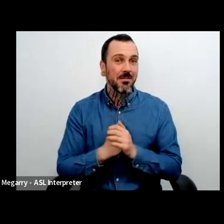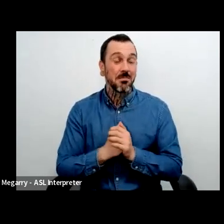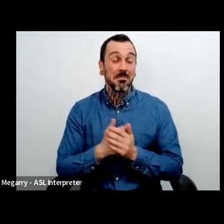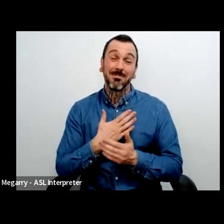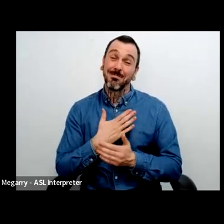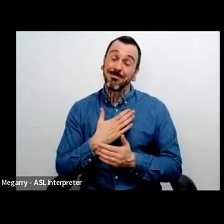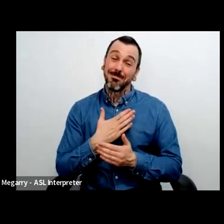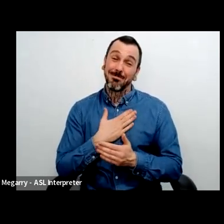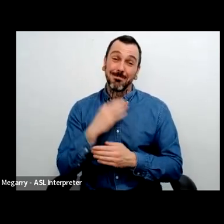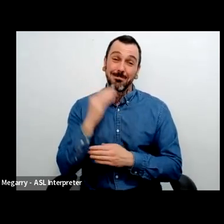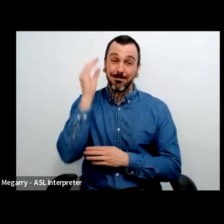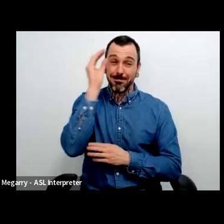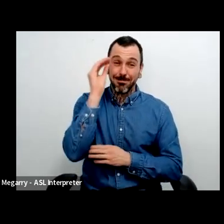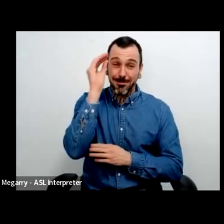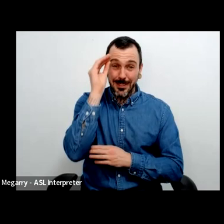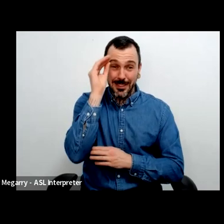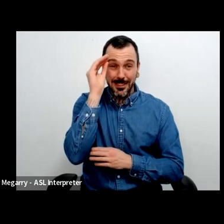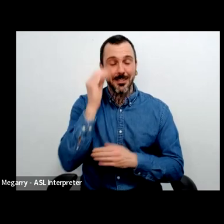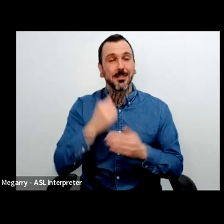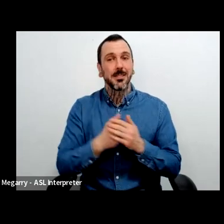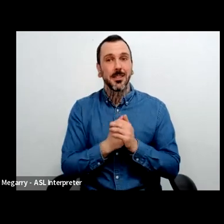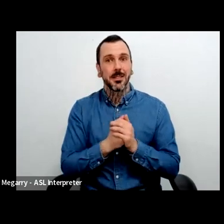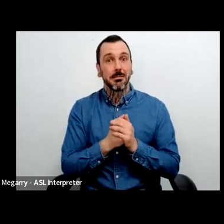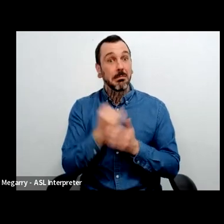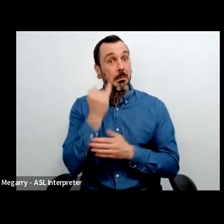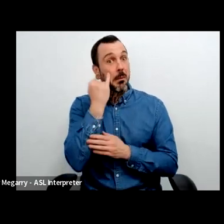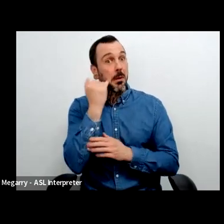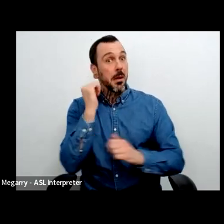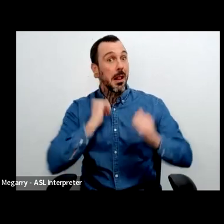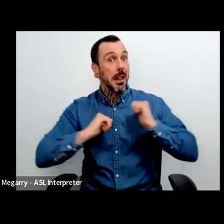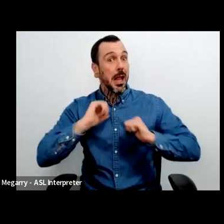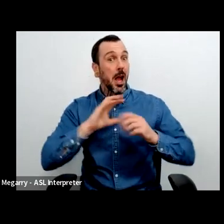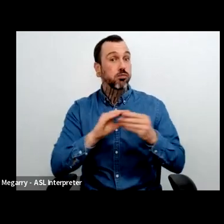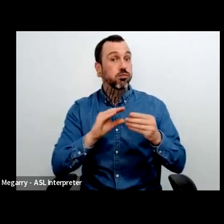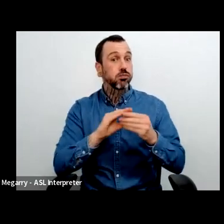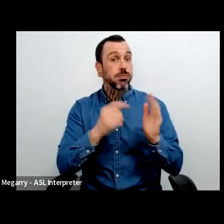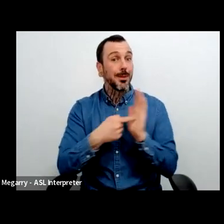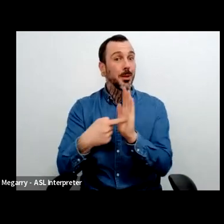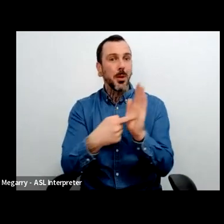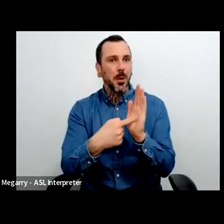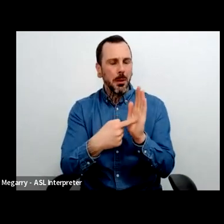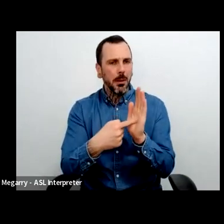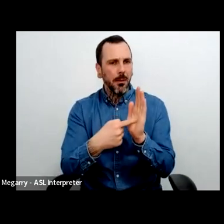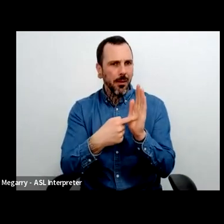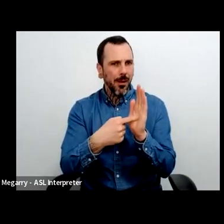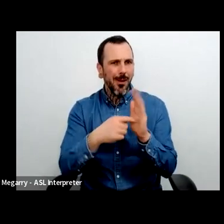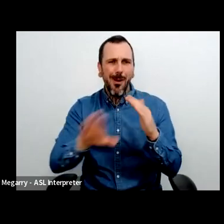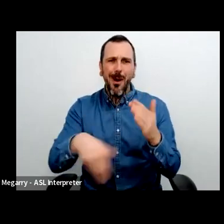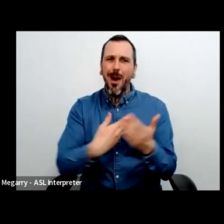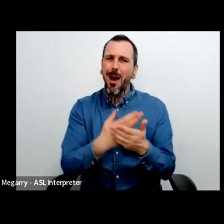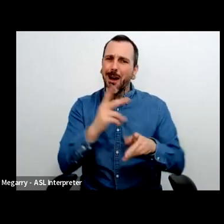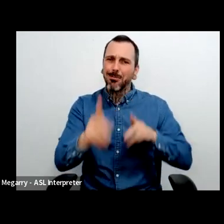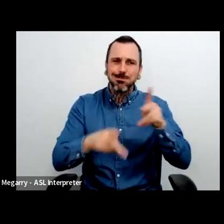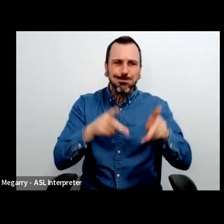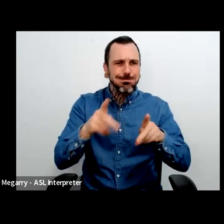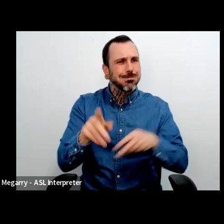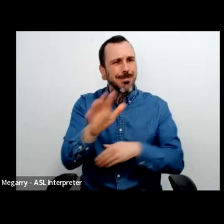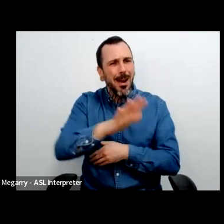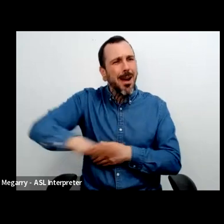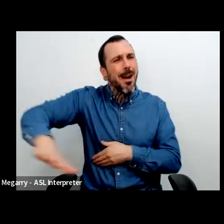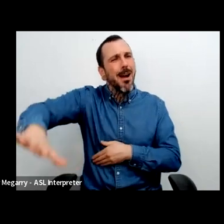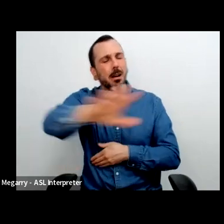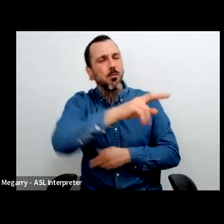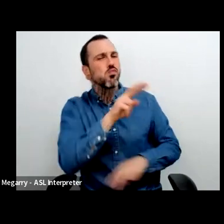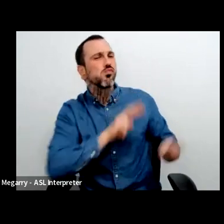stories that everybody feels connected to in some way and can find themselves on stage. Somebody